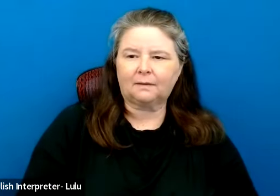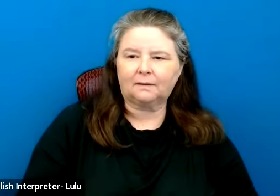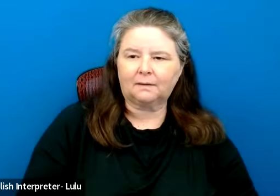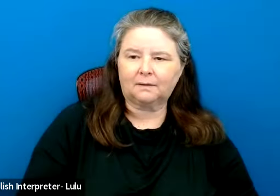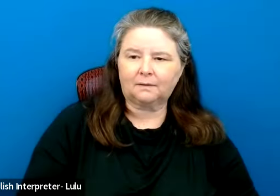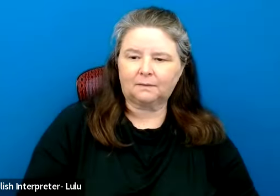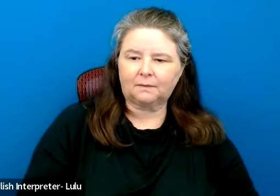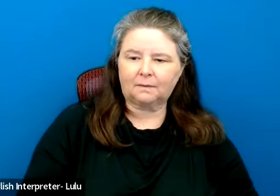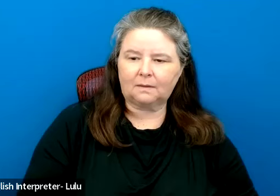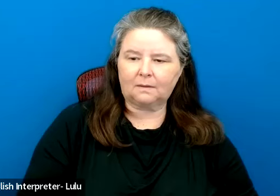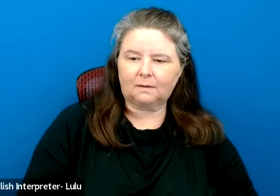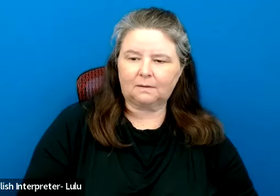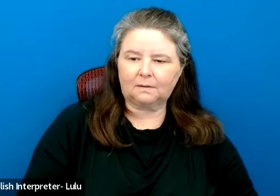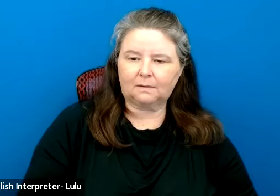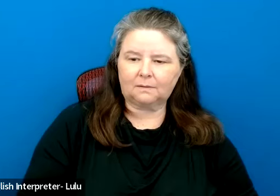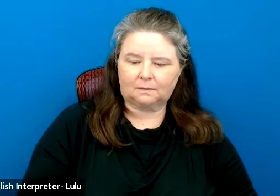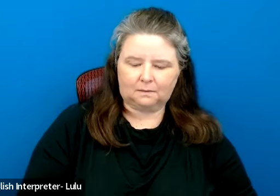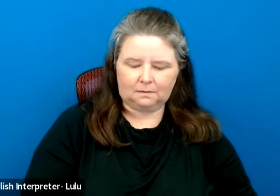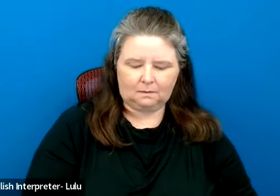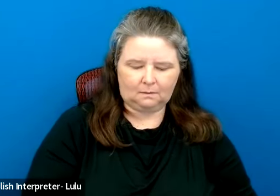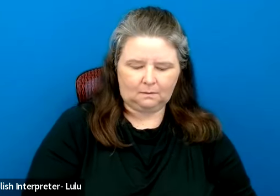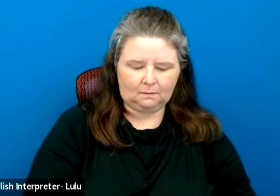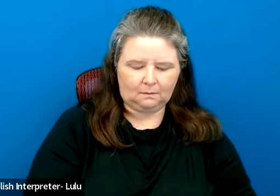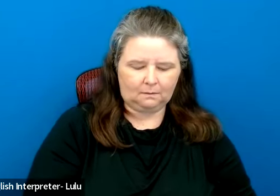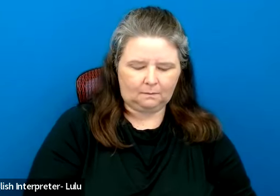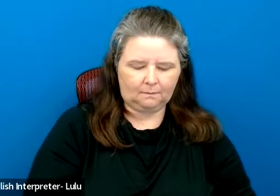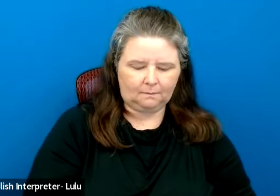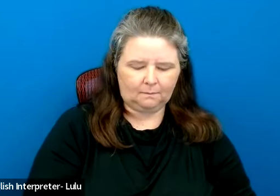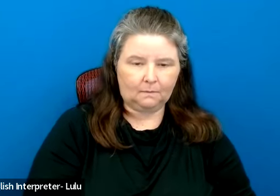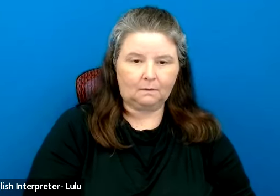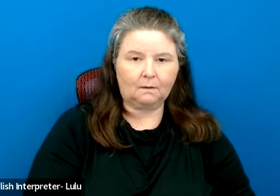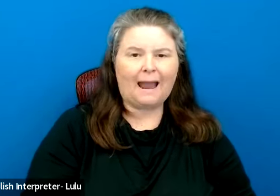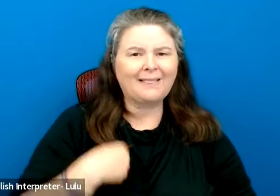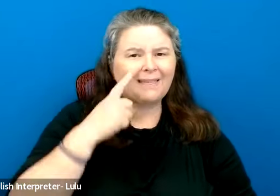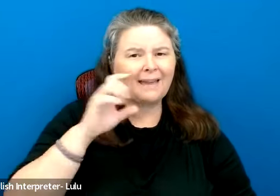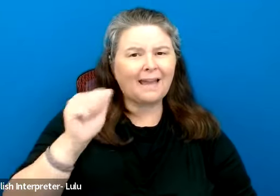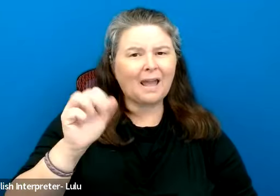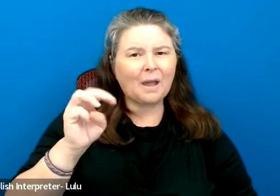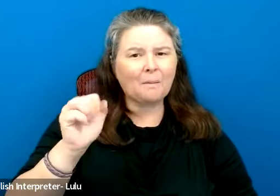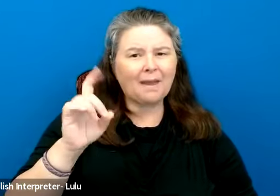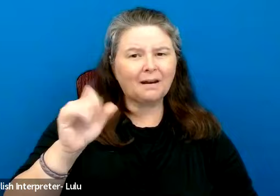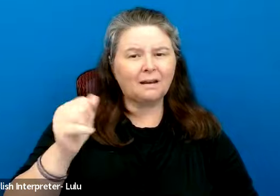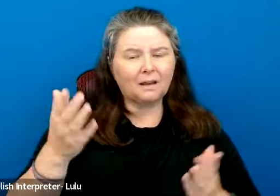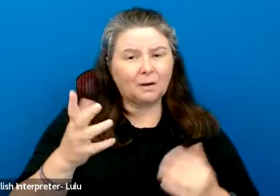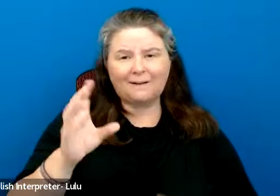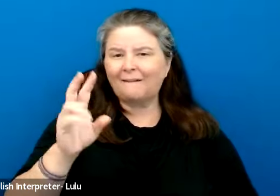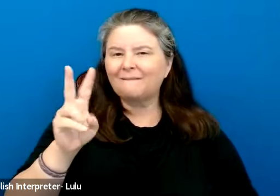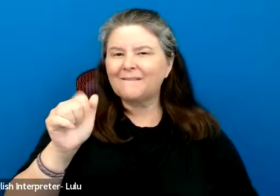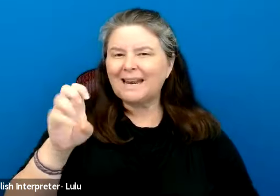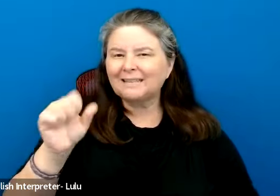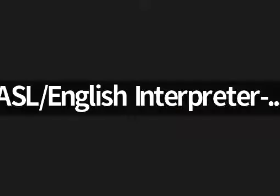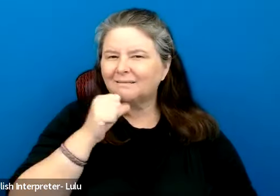Yep. And events. I think we have Amanda on the call. I don't think Vanessa's here, but maybe Amanda wants to chime